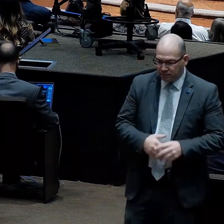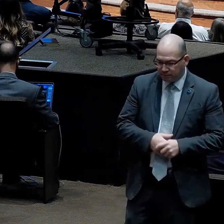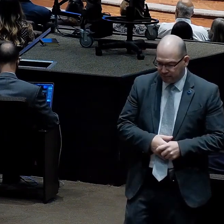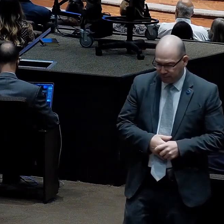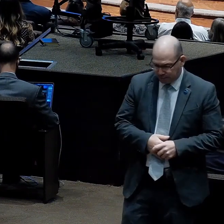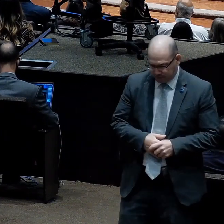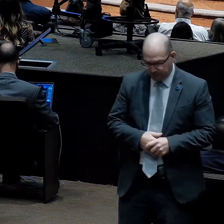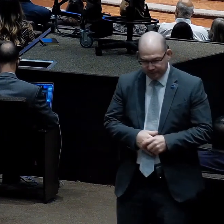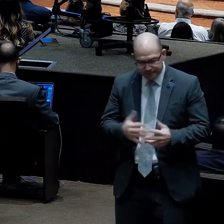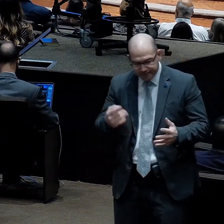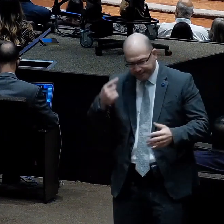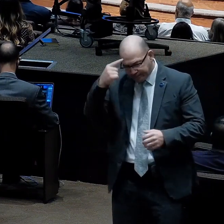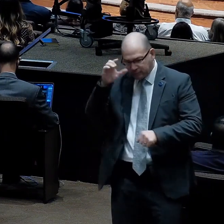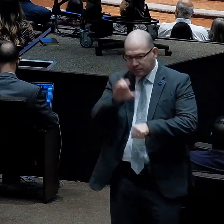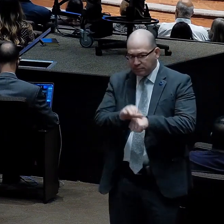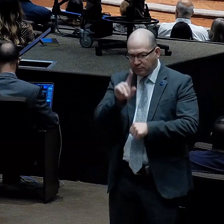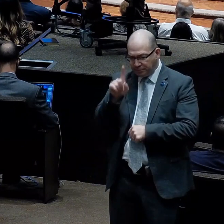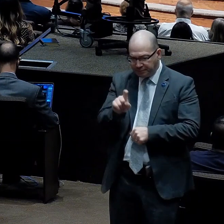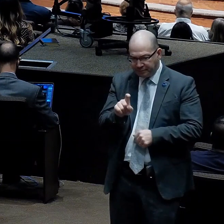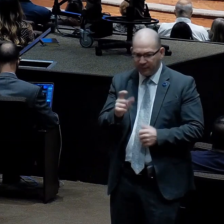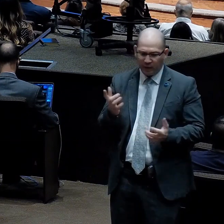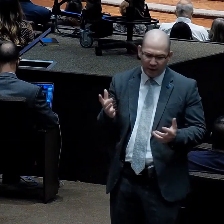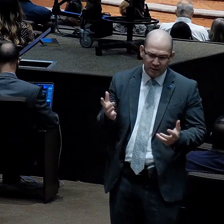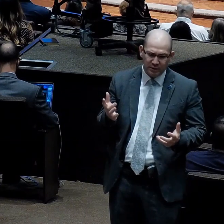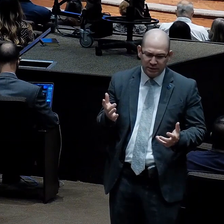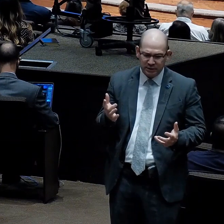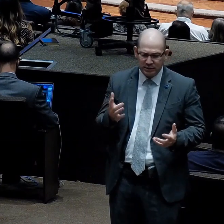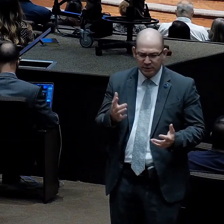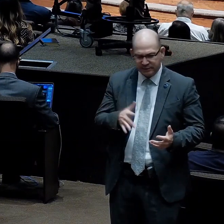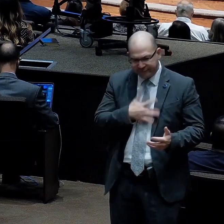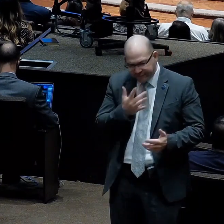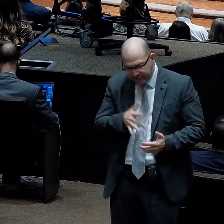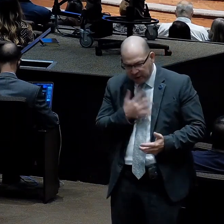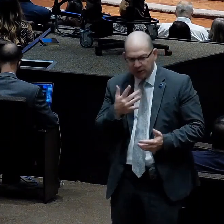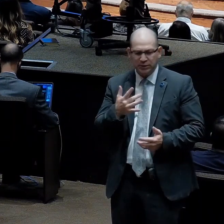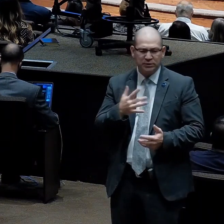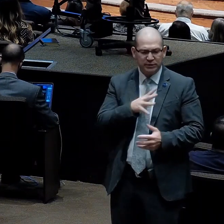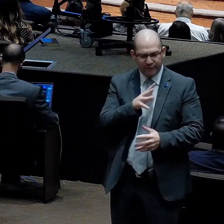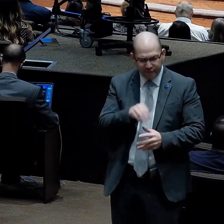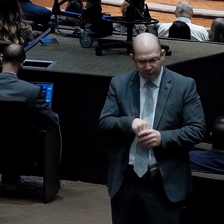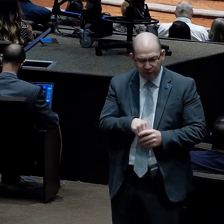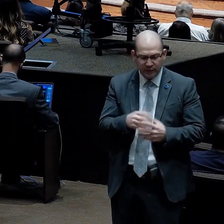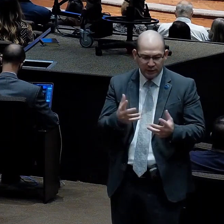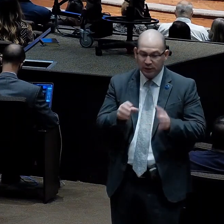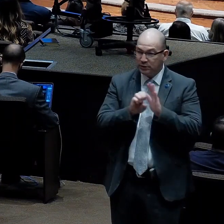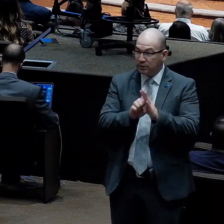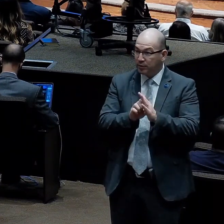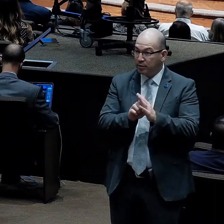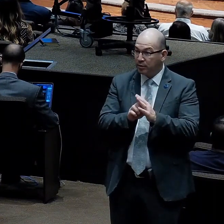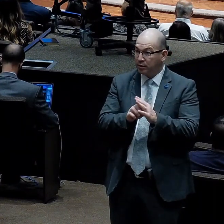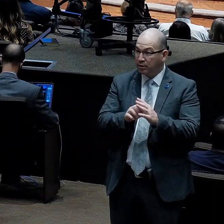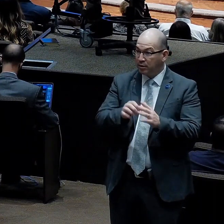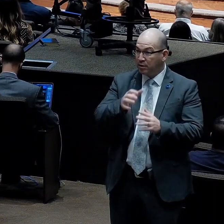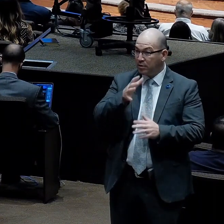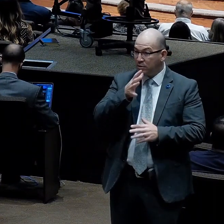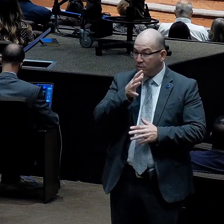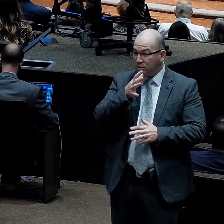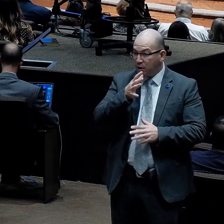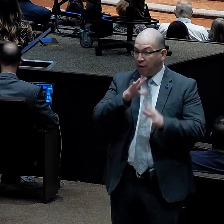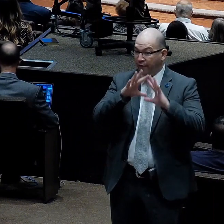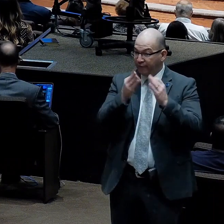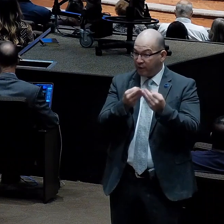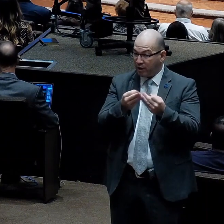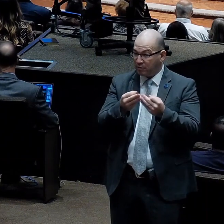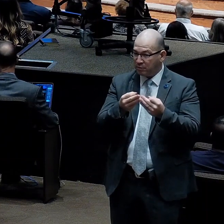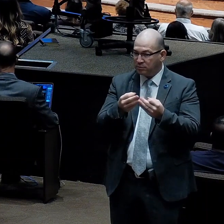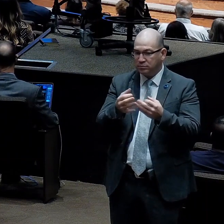the church should be sensitive towards. I'll mention a few. I think about families that are torn apart by alcohol tonight. I